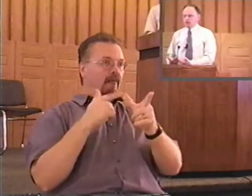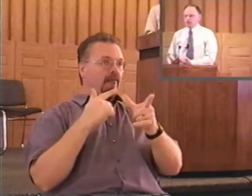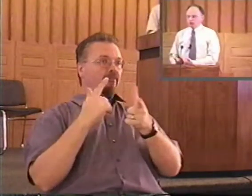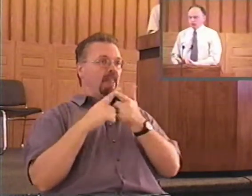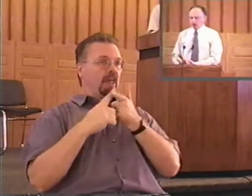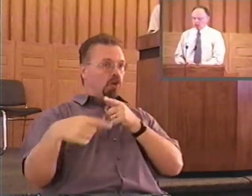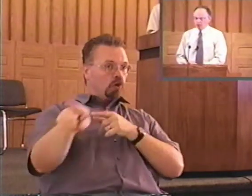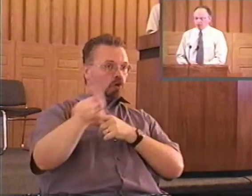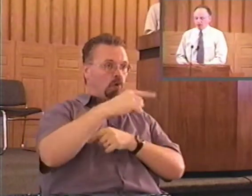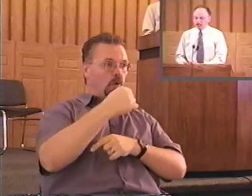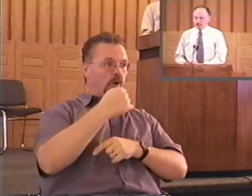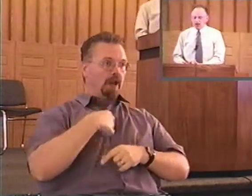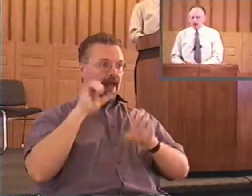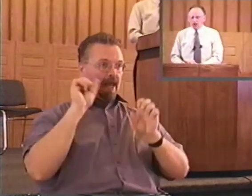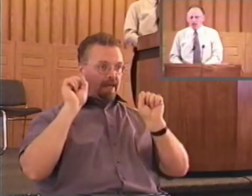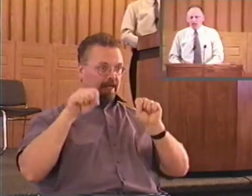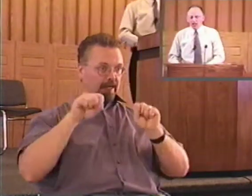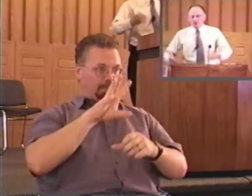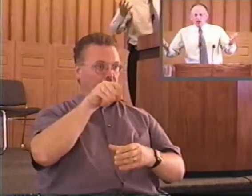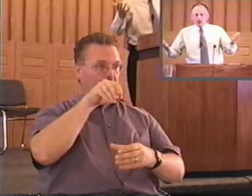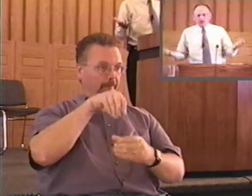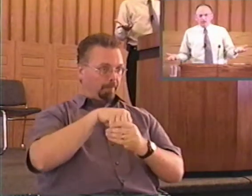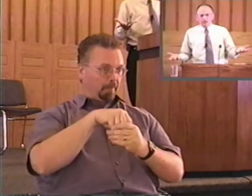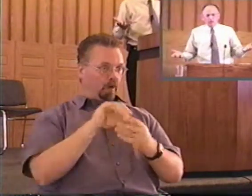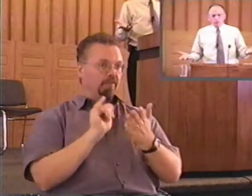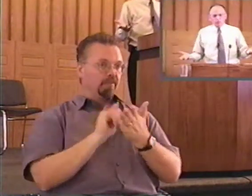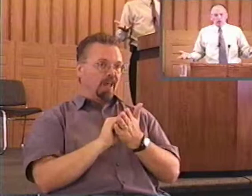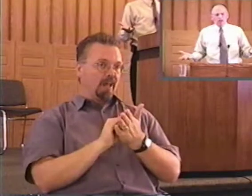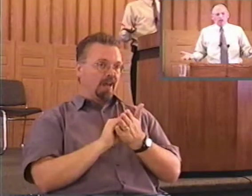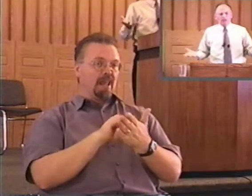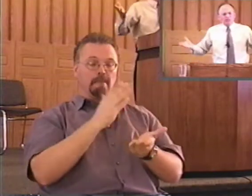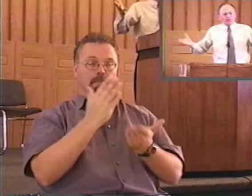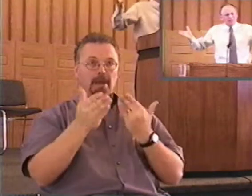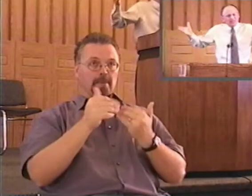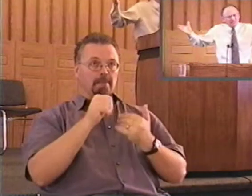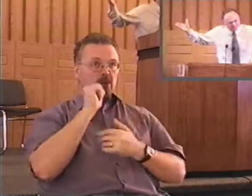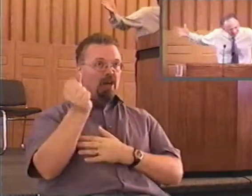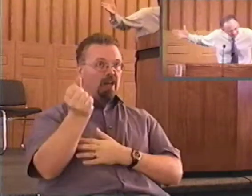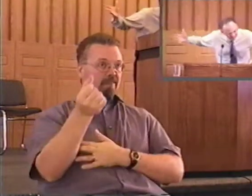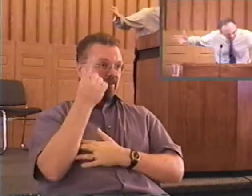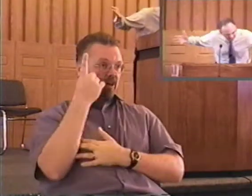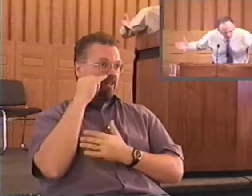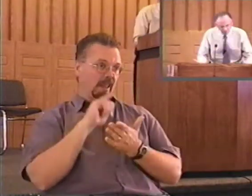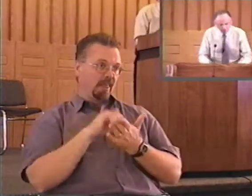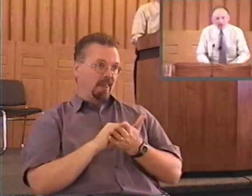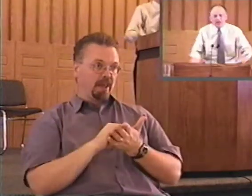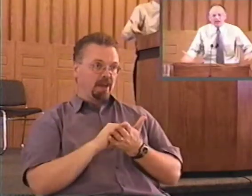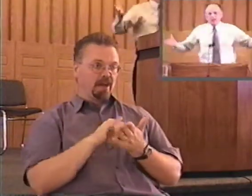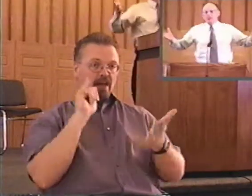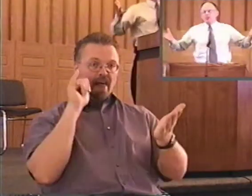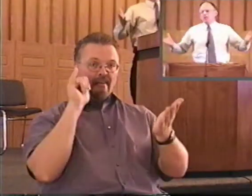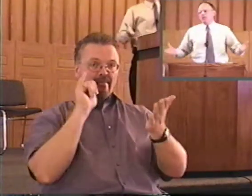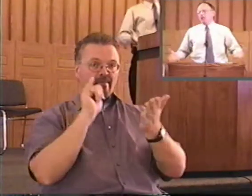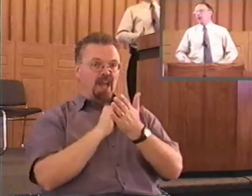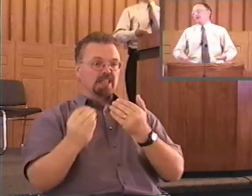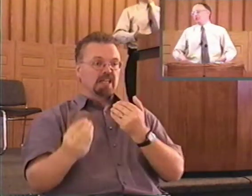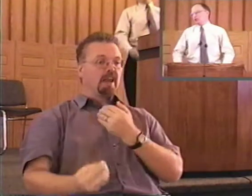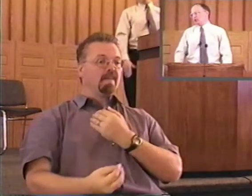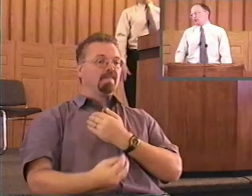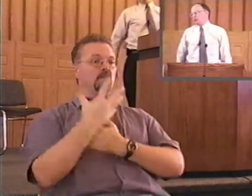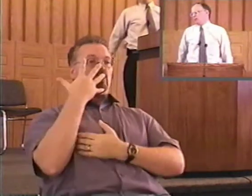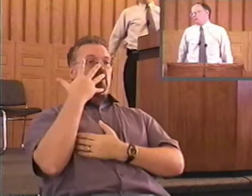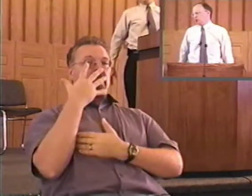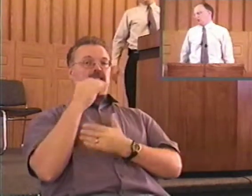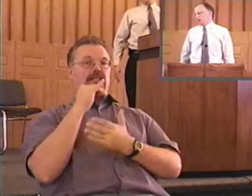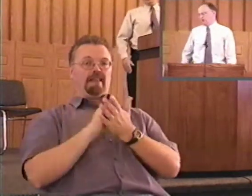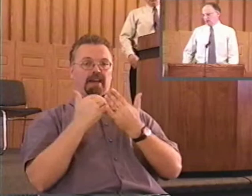can participate in it and not even realize it. This is the impact that